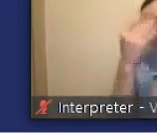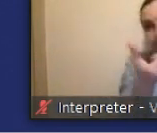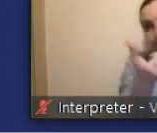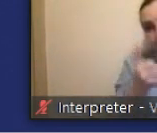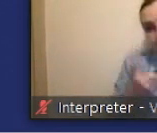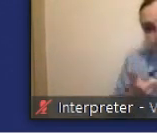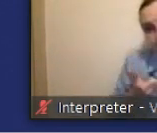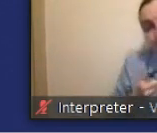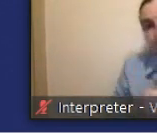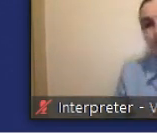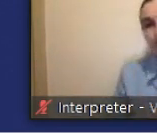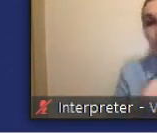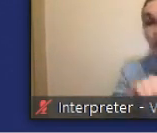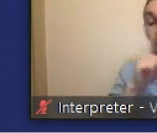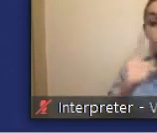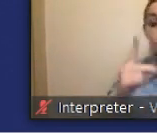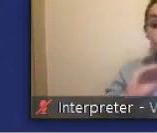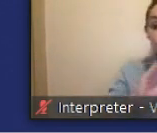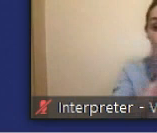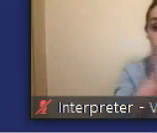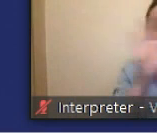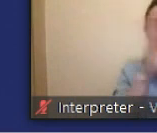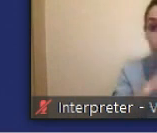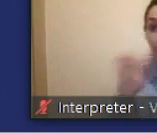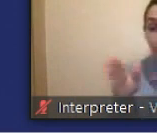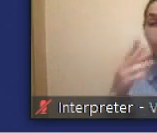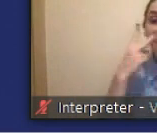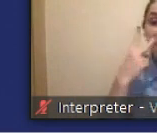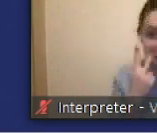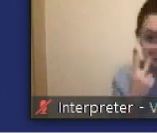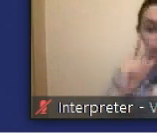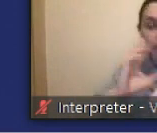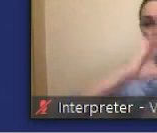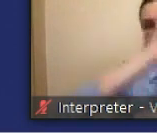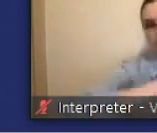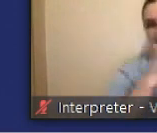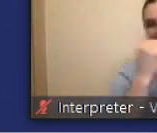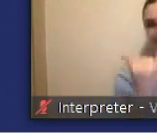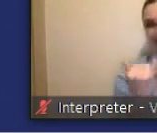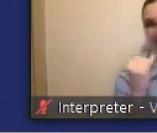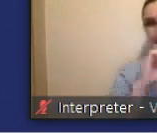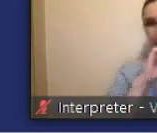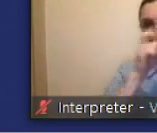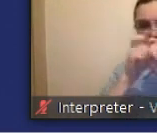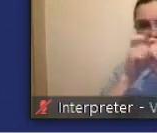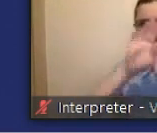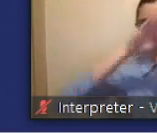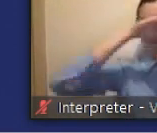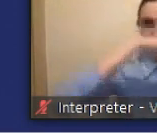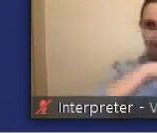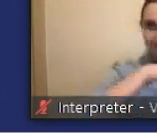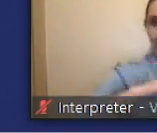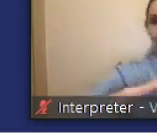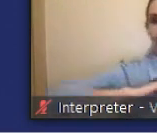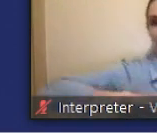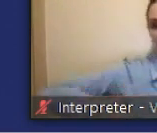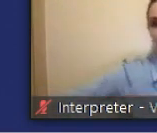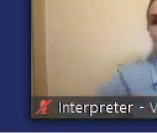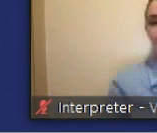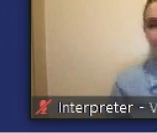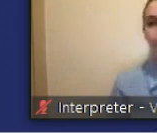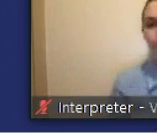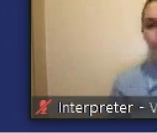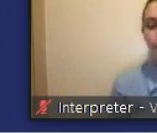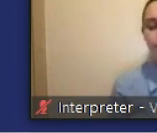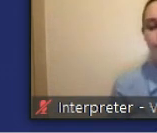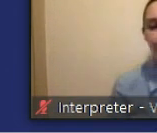pattern where Colorado's hospitalization rates are now going down, where we see this clear increasing trend for US hospitalization rates. Next slide,